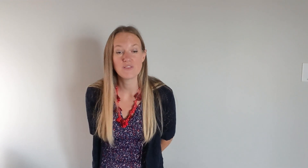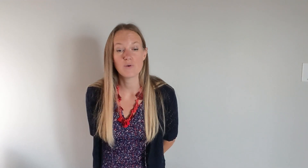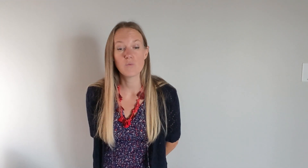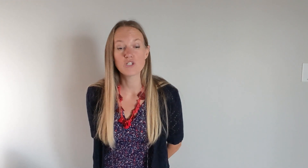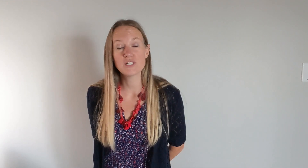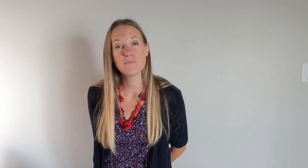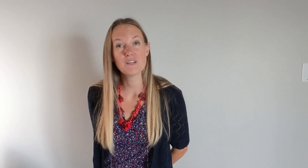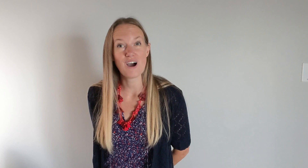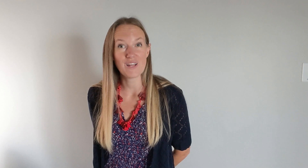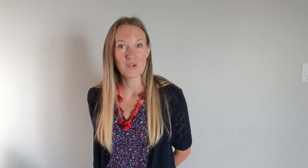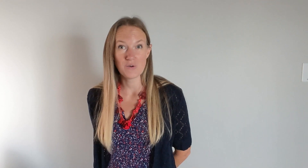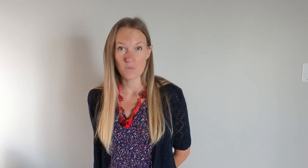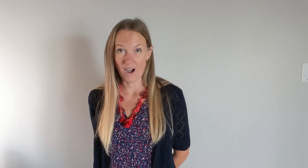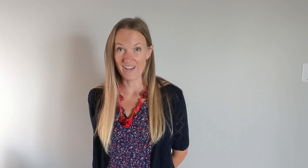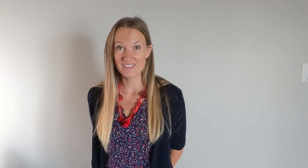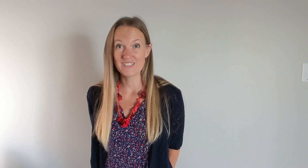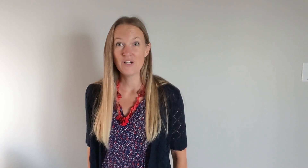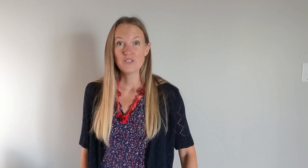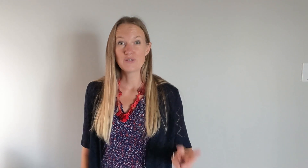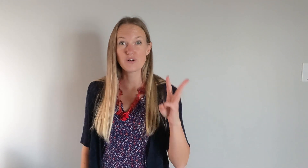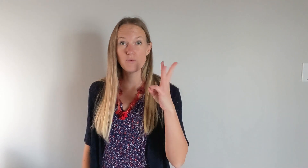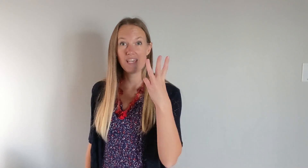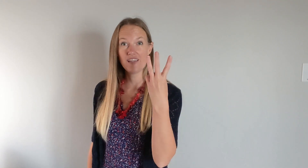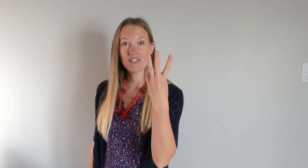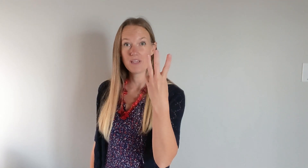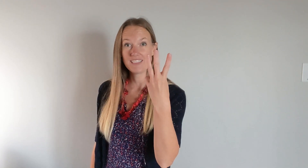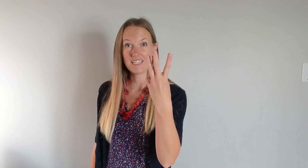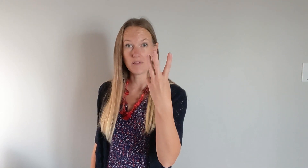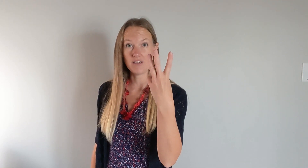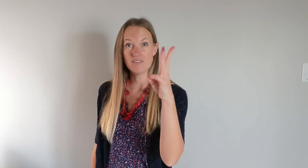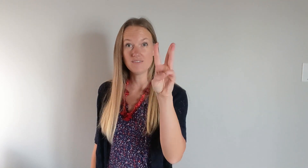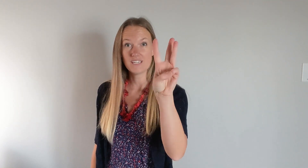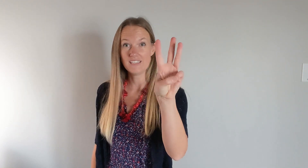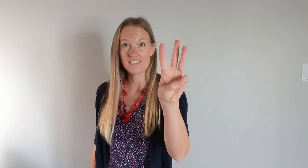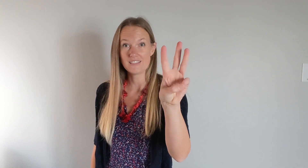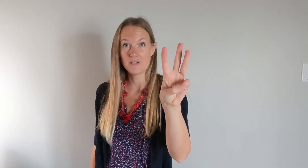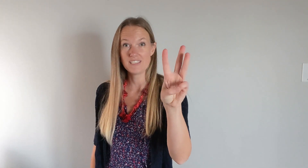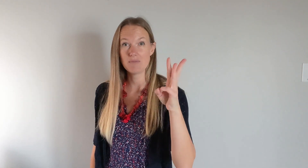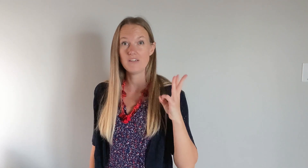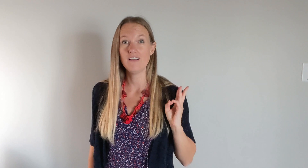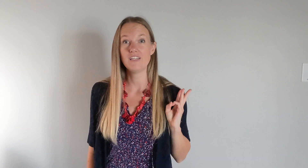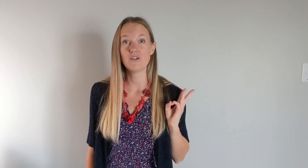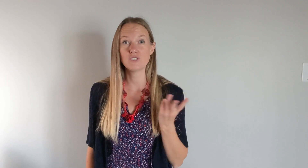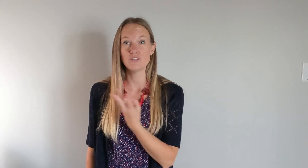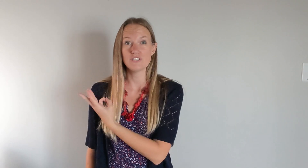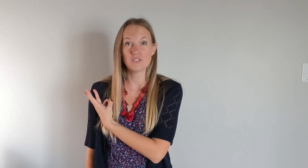we worship the God who was. So for we, you're going to make a W. Okay, that's how you make a W, and you go shoulder to